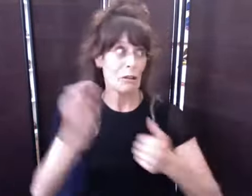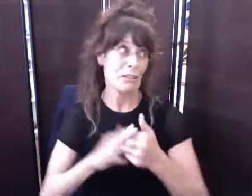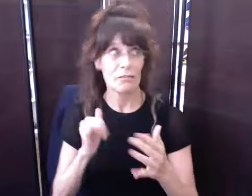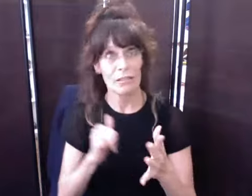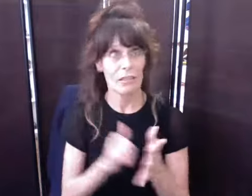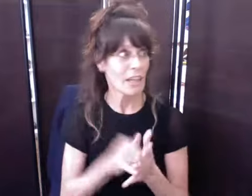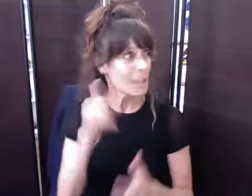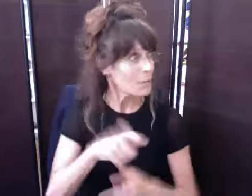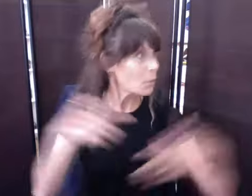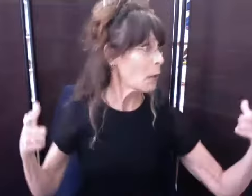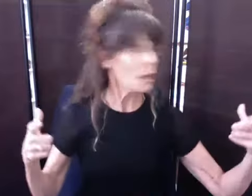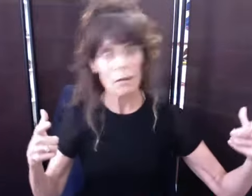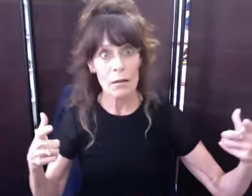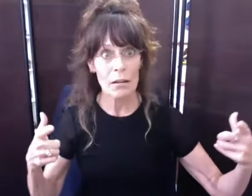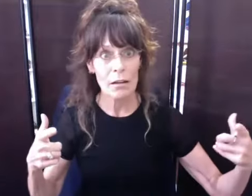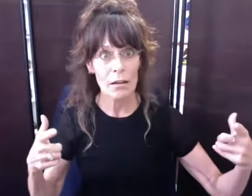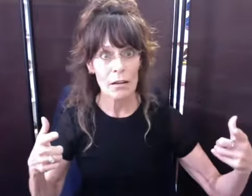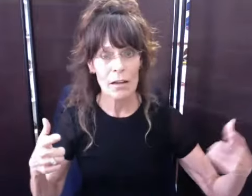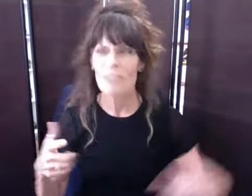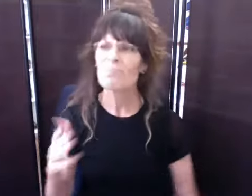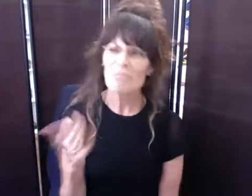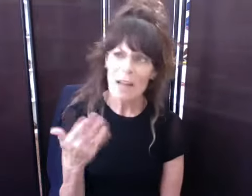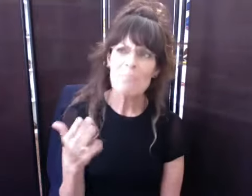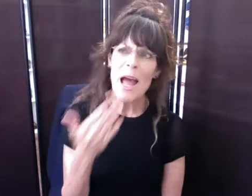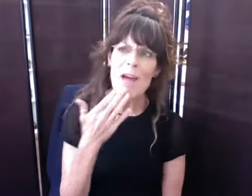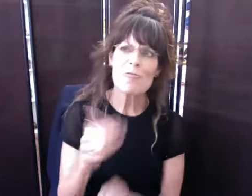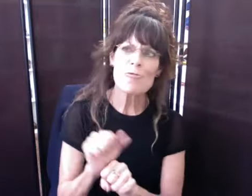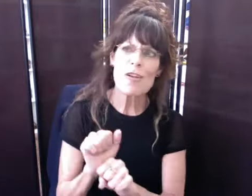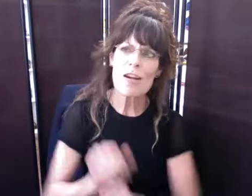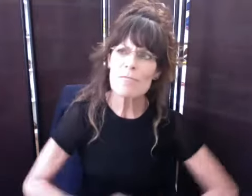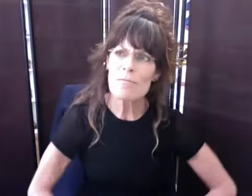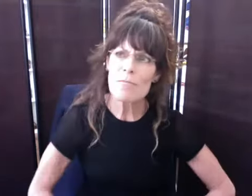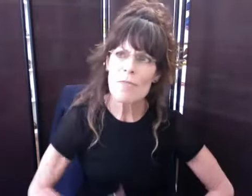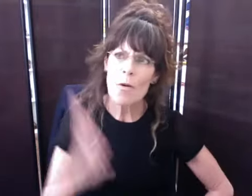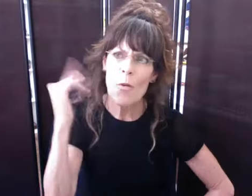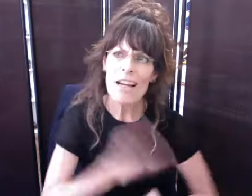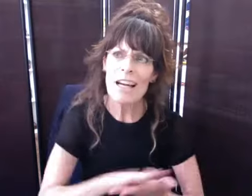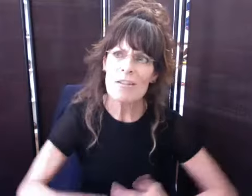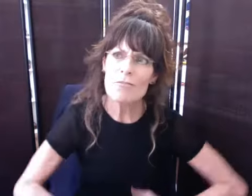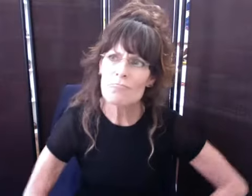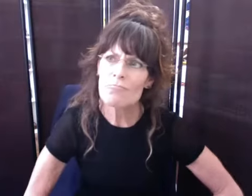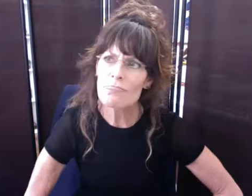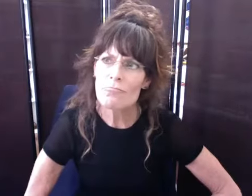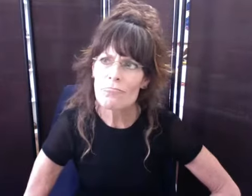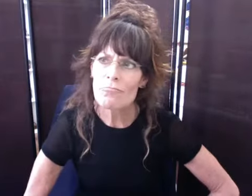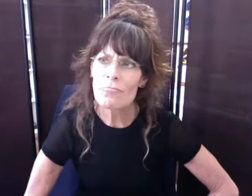big. Not bad, kid. Way to go. Why nice? And I kind of got a little